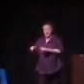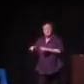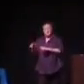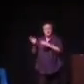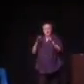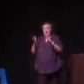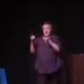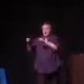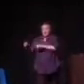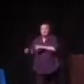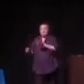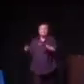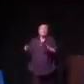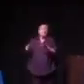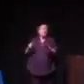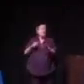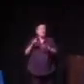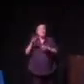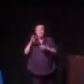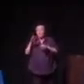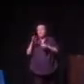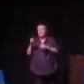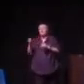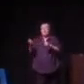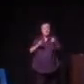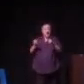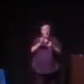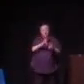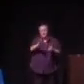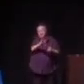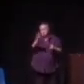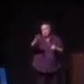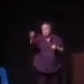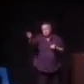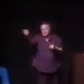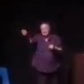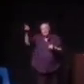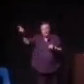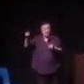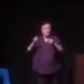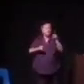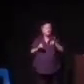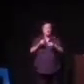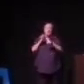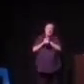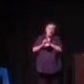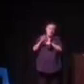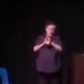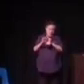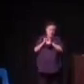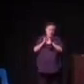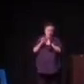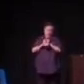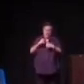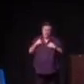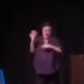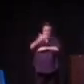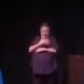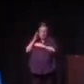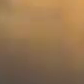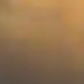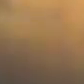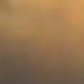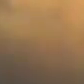Drive, all these different areas, and the erratic winds, as you can see, that are still spotting and firing up